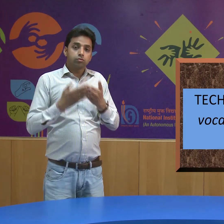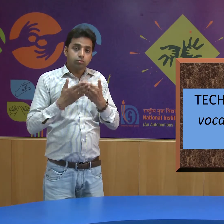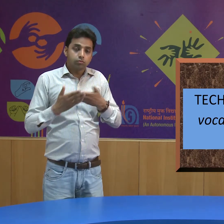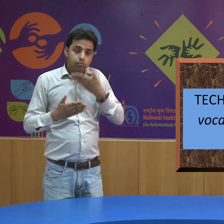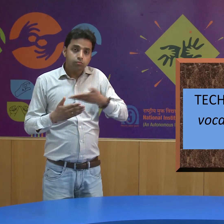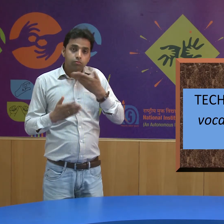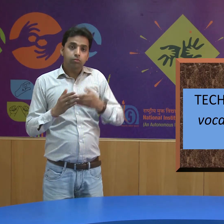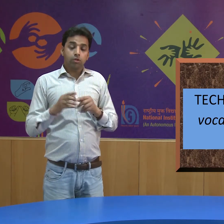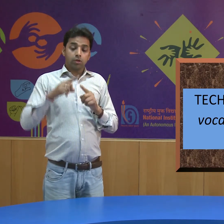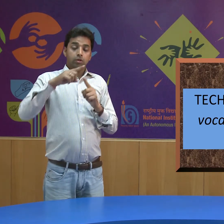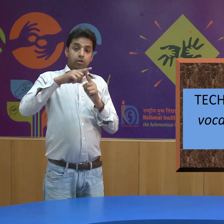TVET.